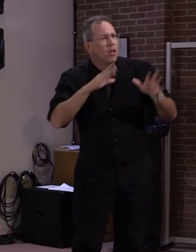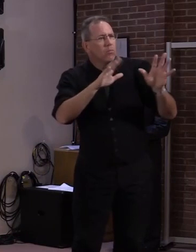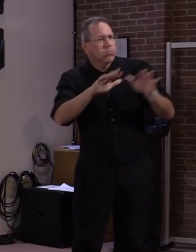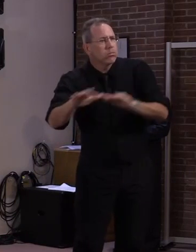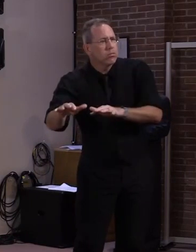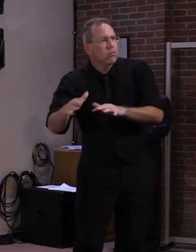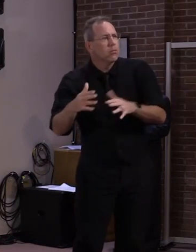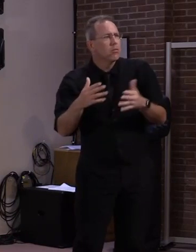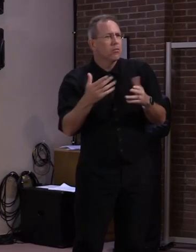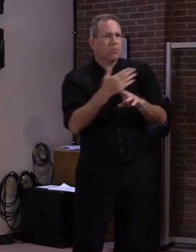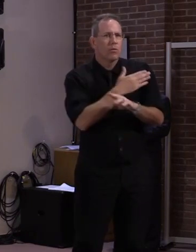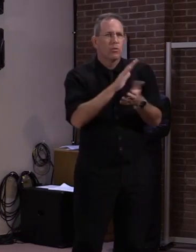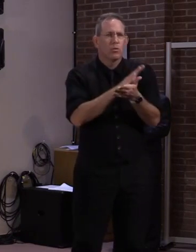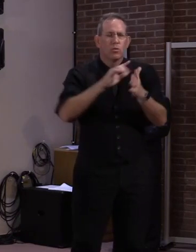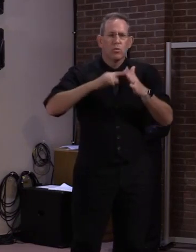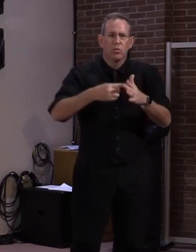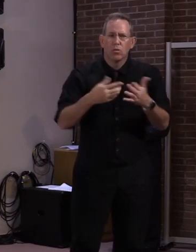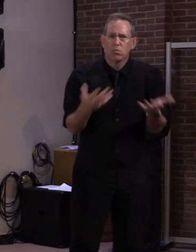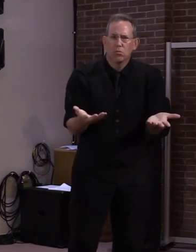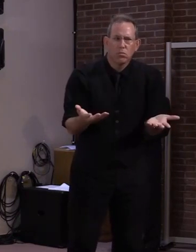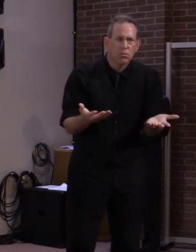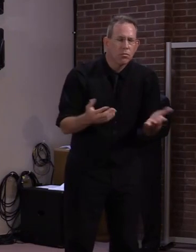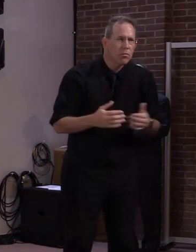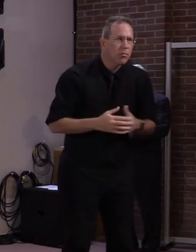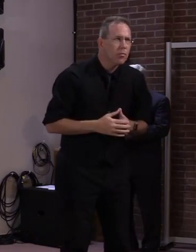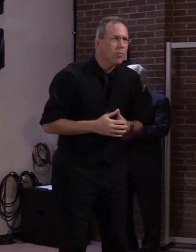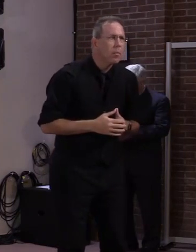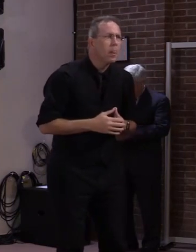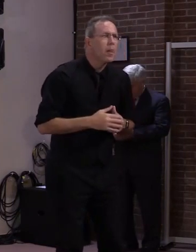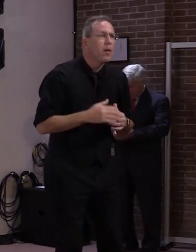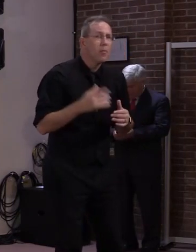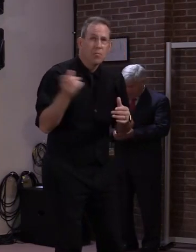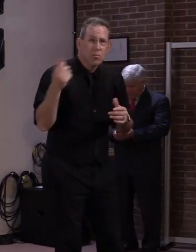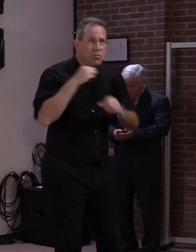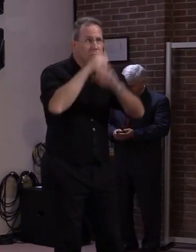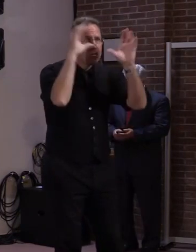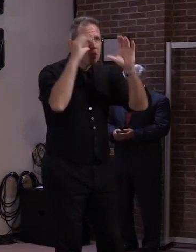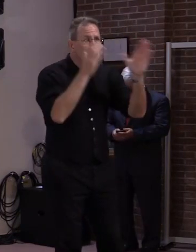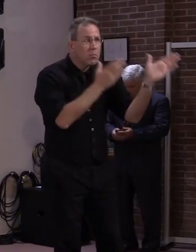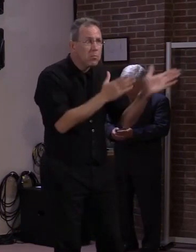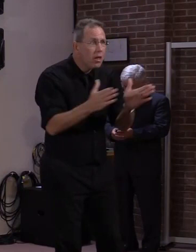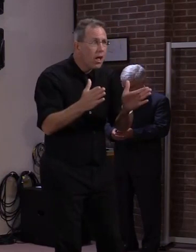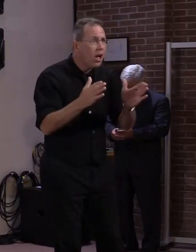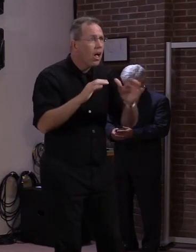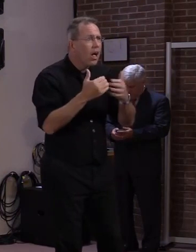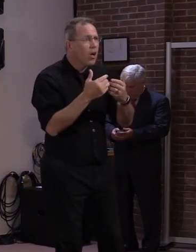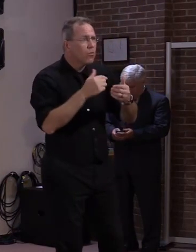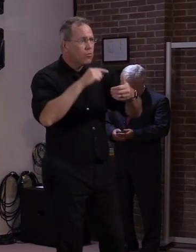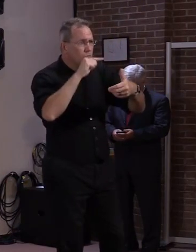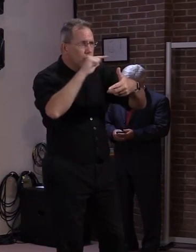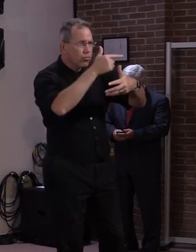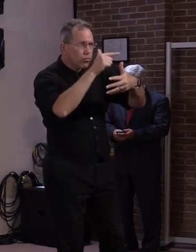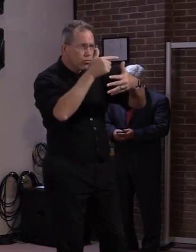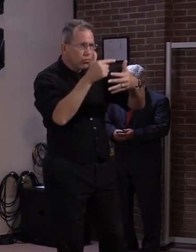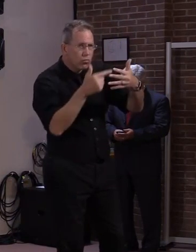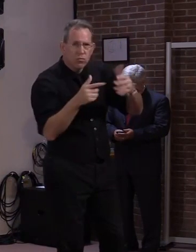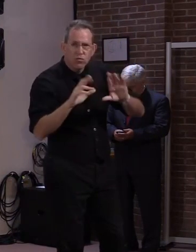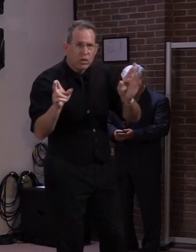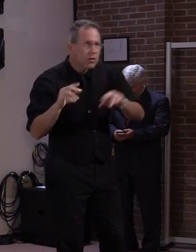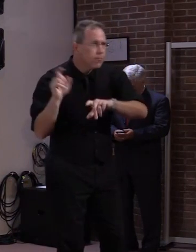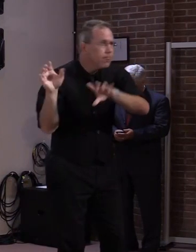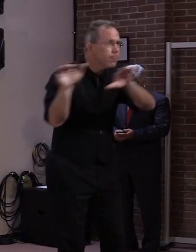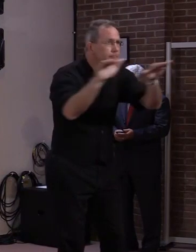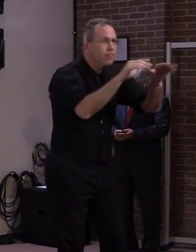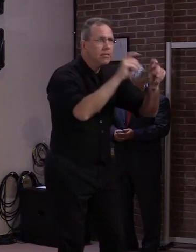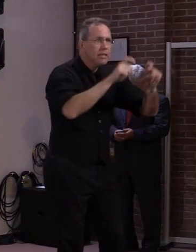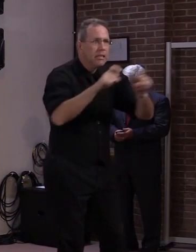is there an intent or a plan to to have that initial push uh with a greater amount and